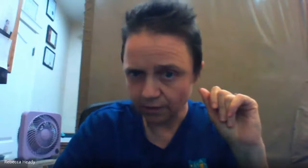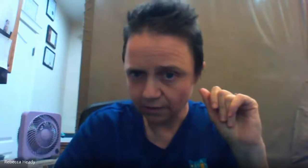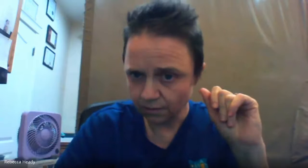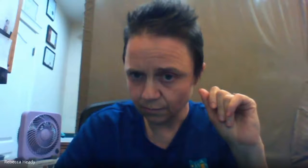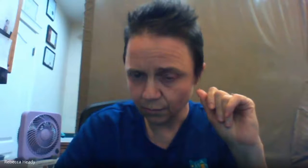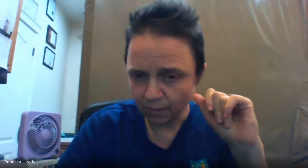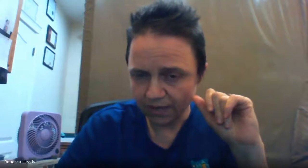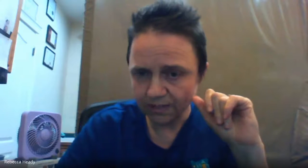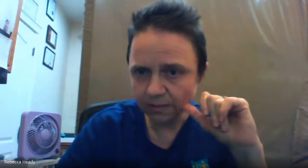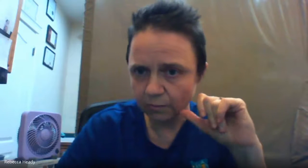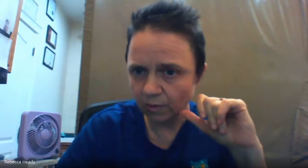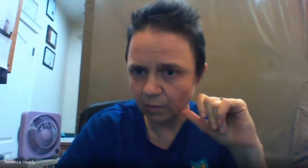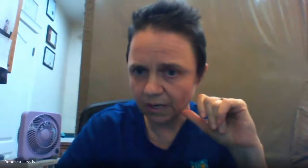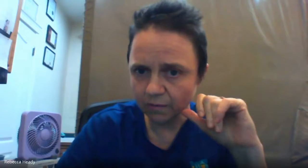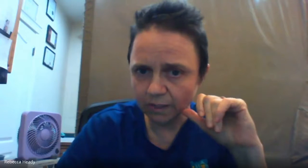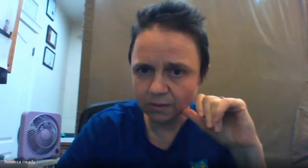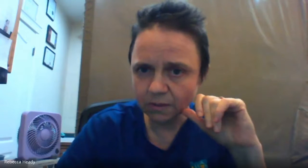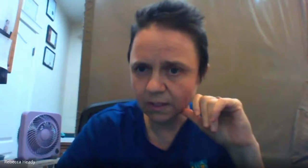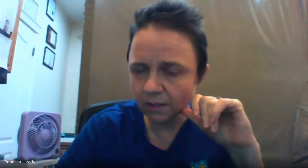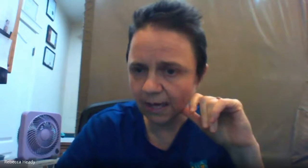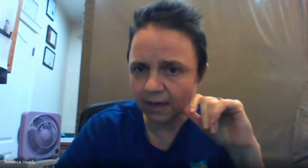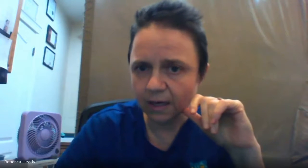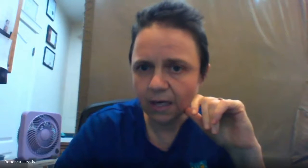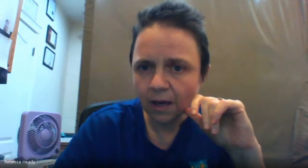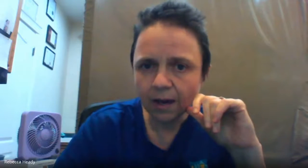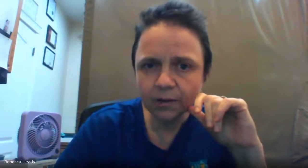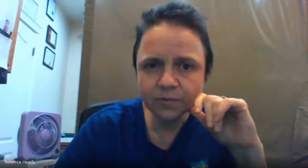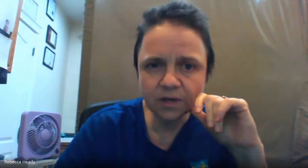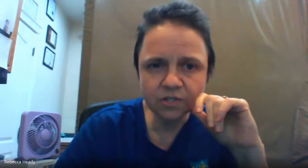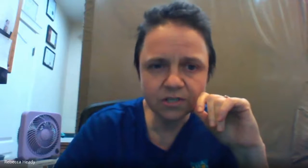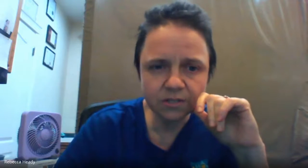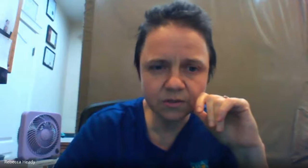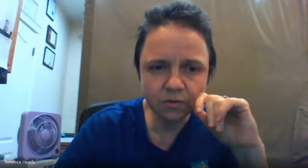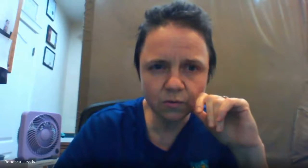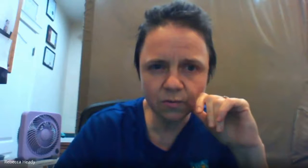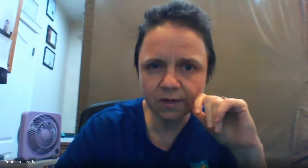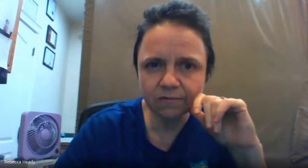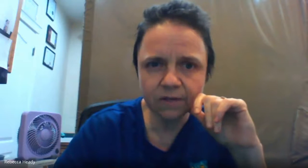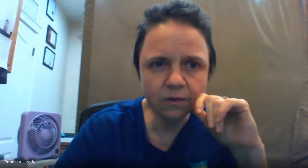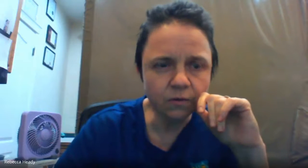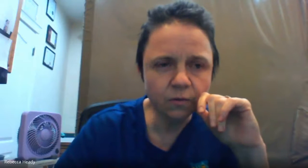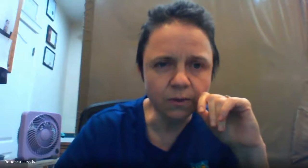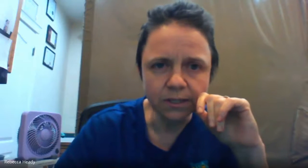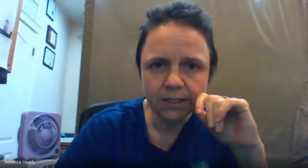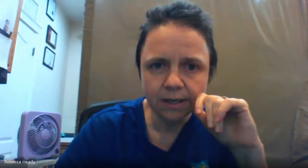gonna minimize it. Pull up mine over here so we can look at it. So just to review,